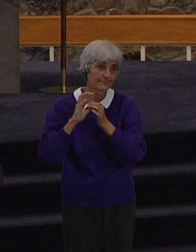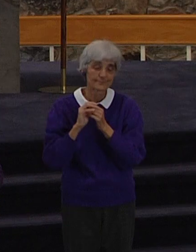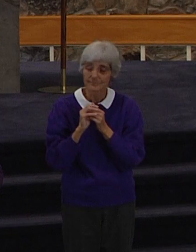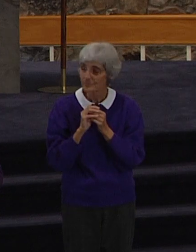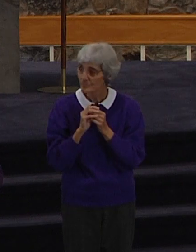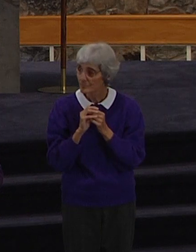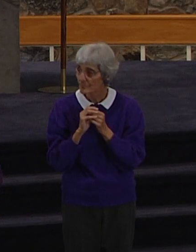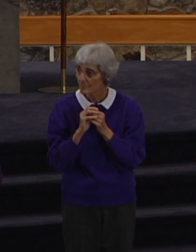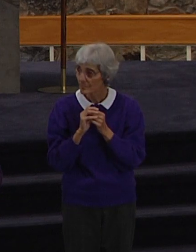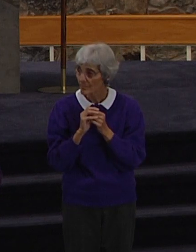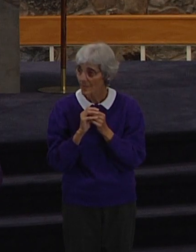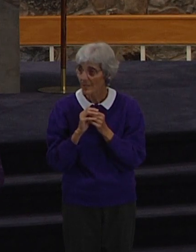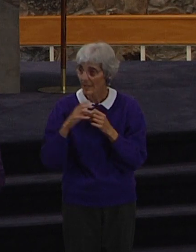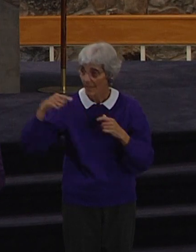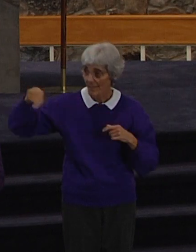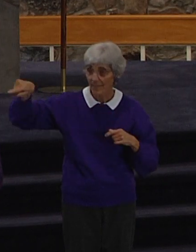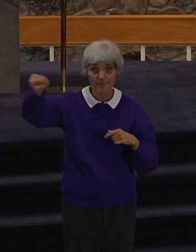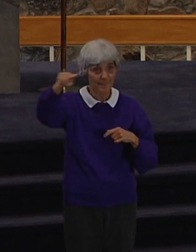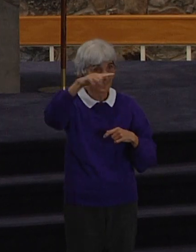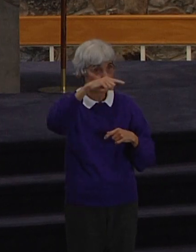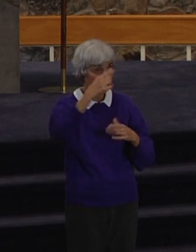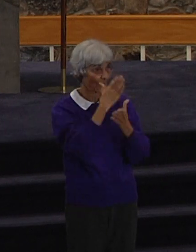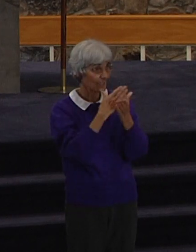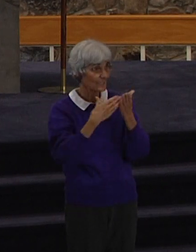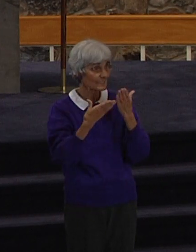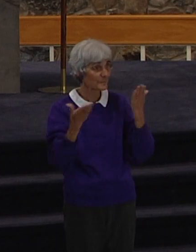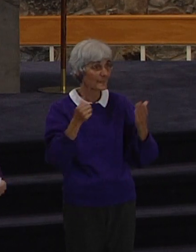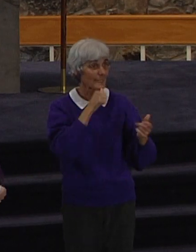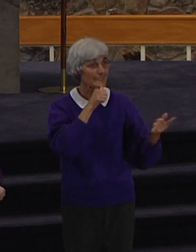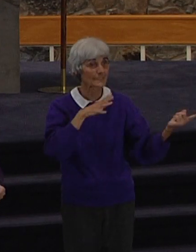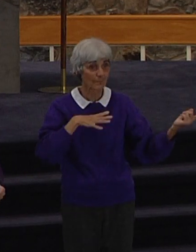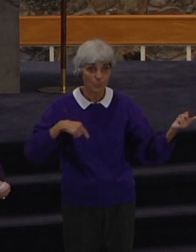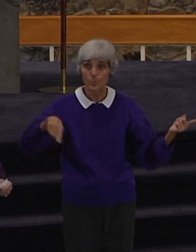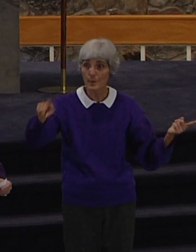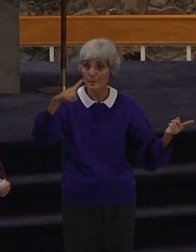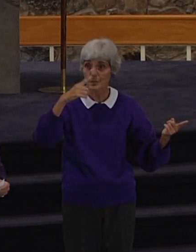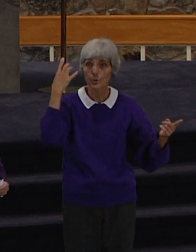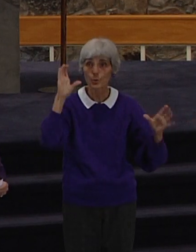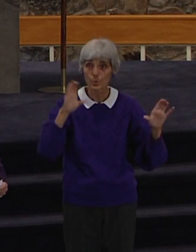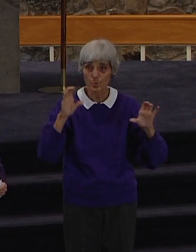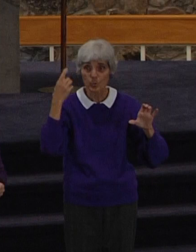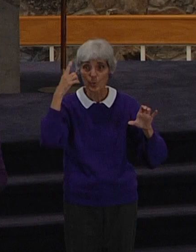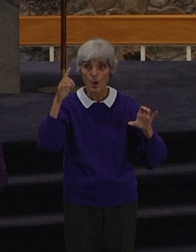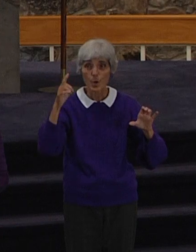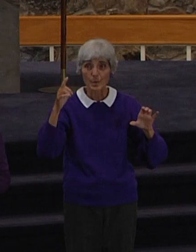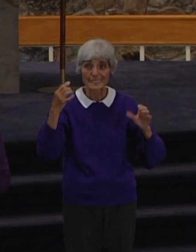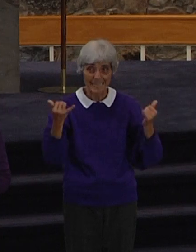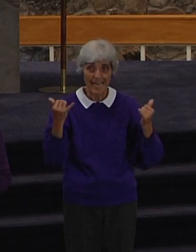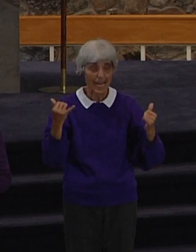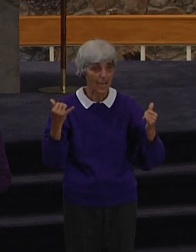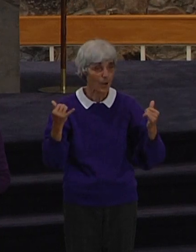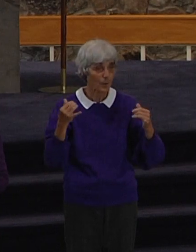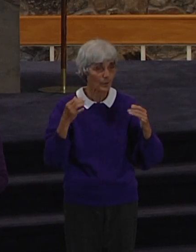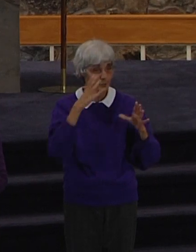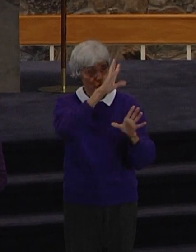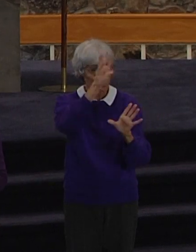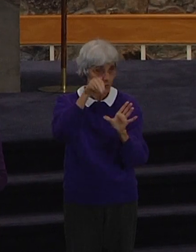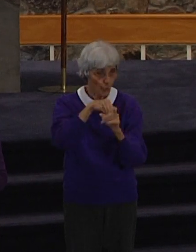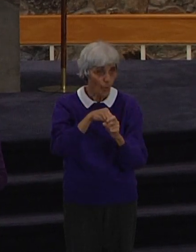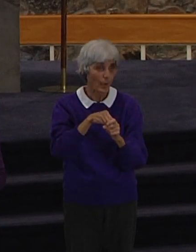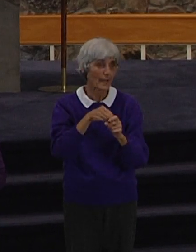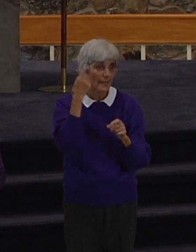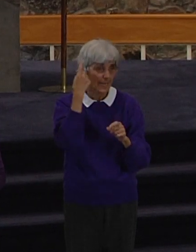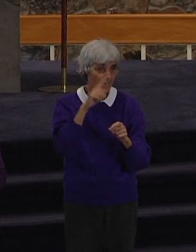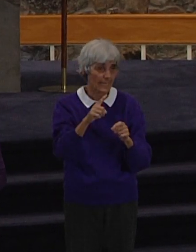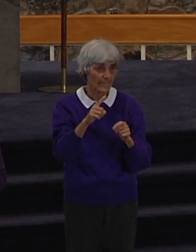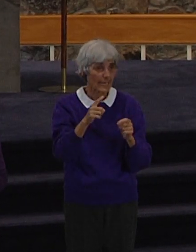other. These are some of the faces of LWML. So we would love for all the